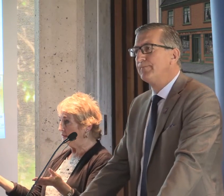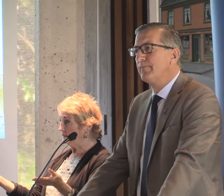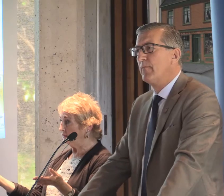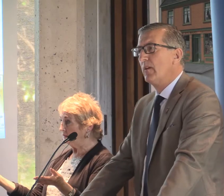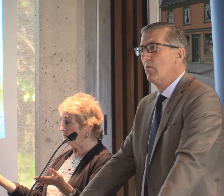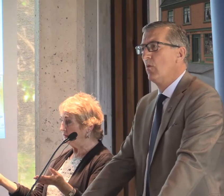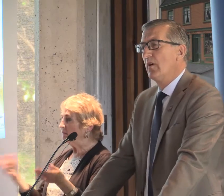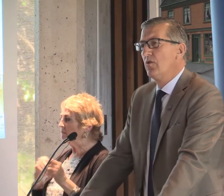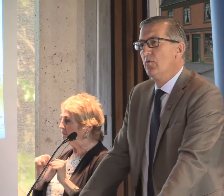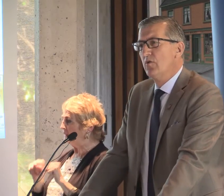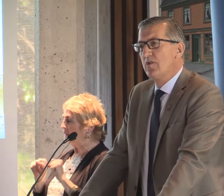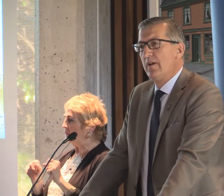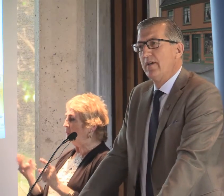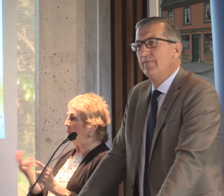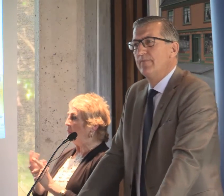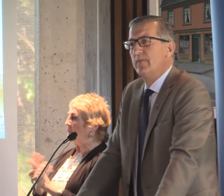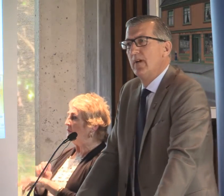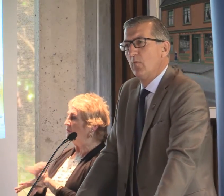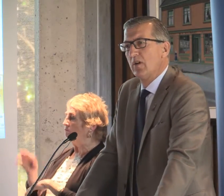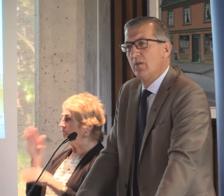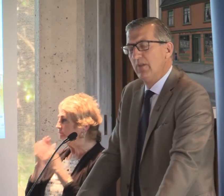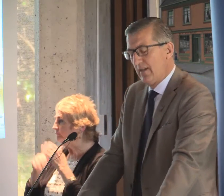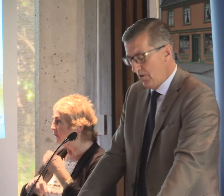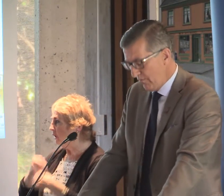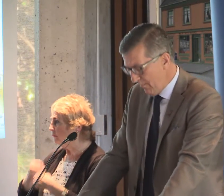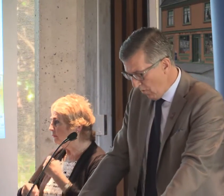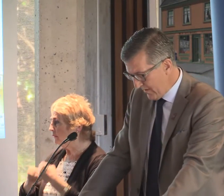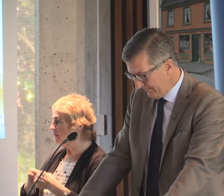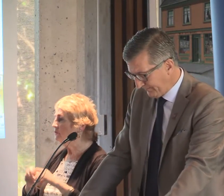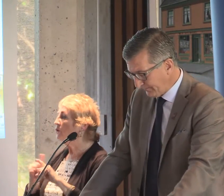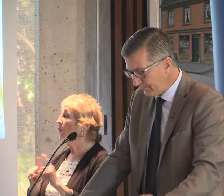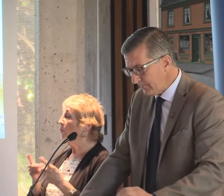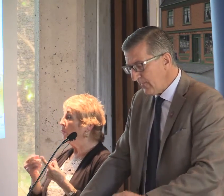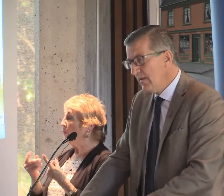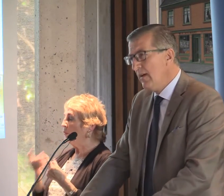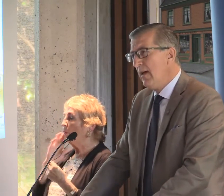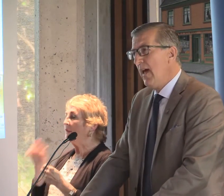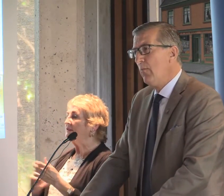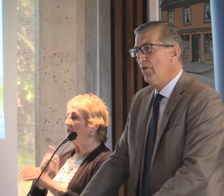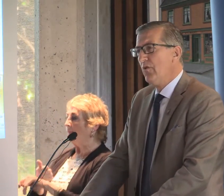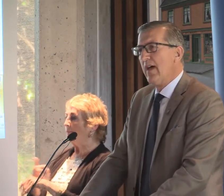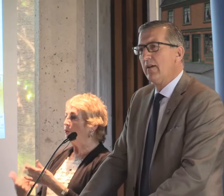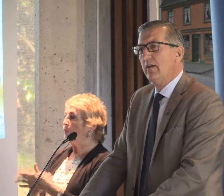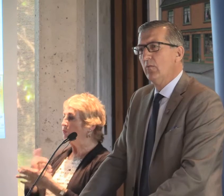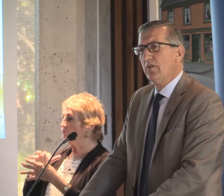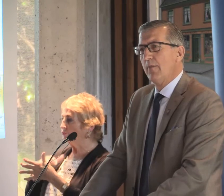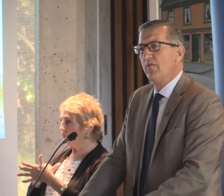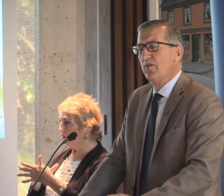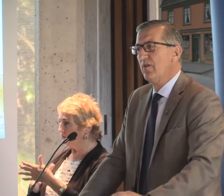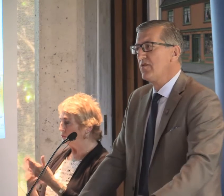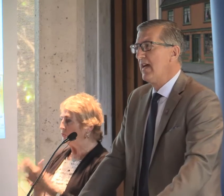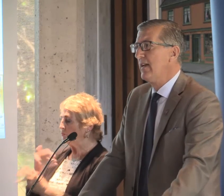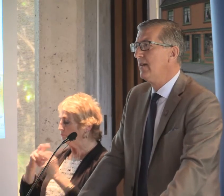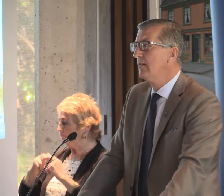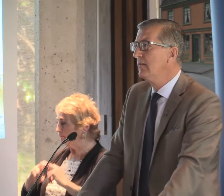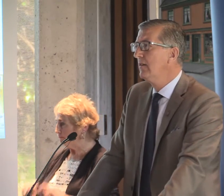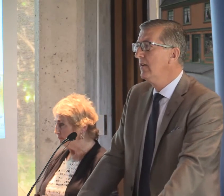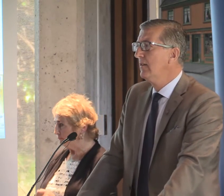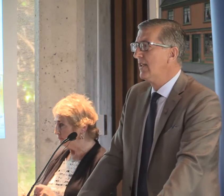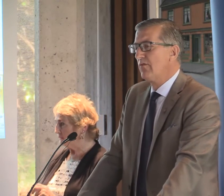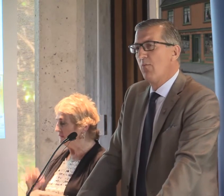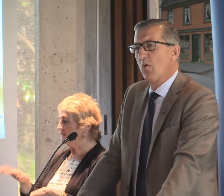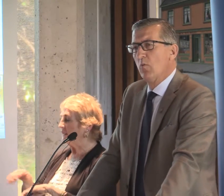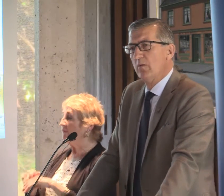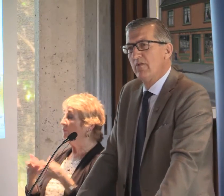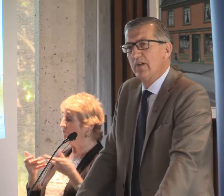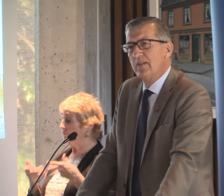one. We're going to do a new study, and we're going to complete a new report. And we'll do that with the upfront understanding